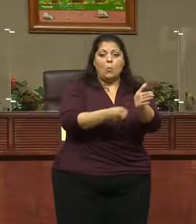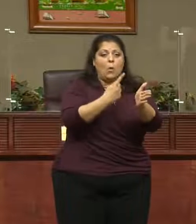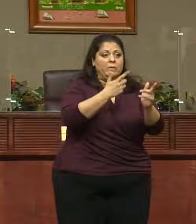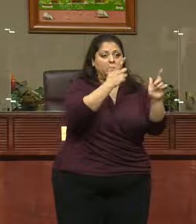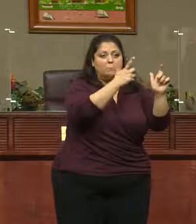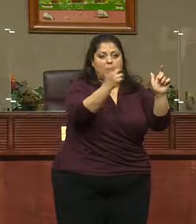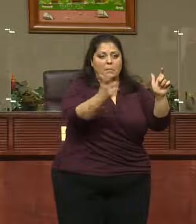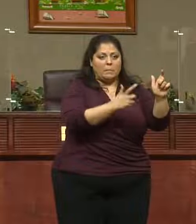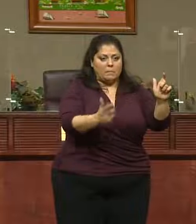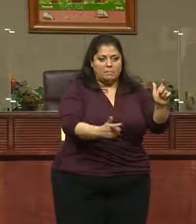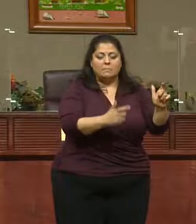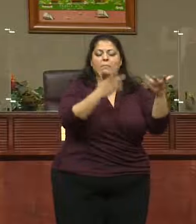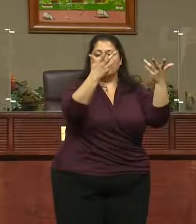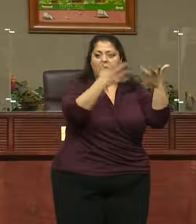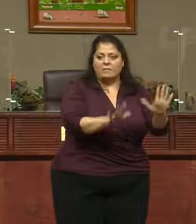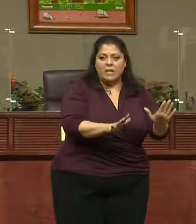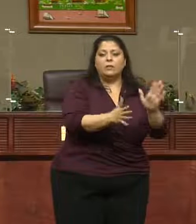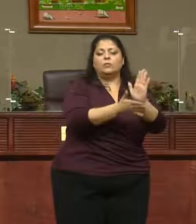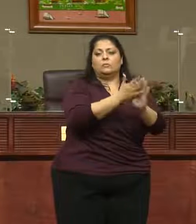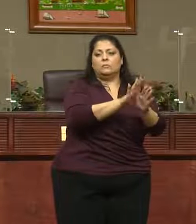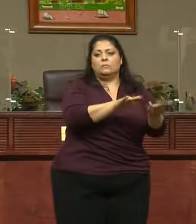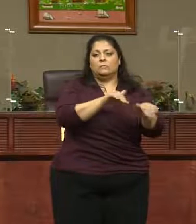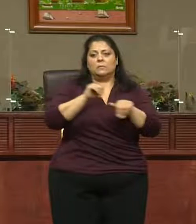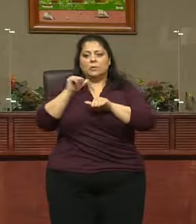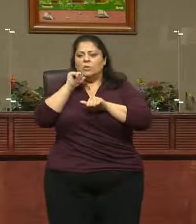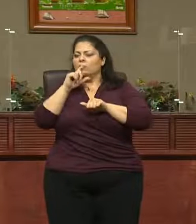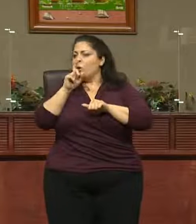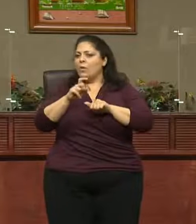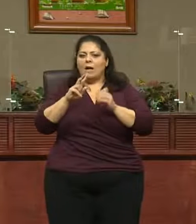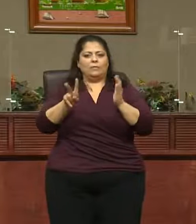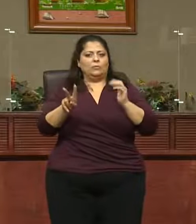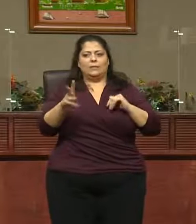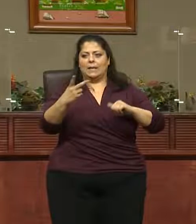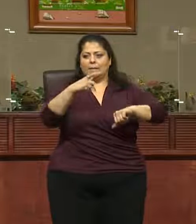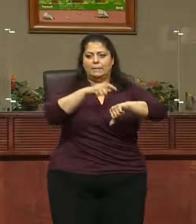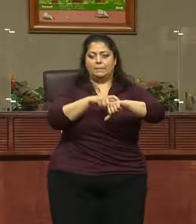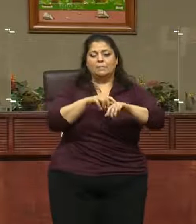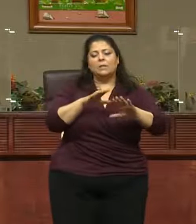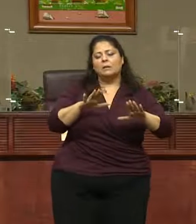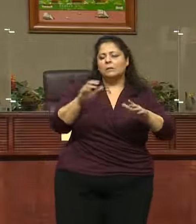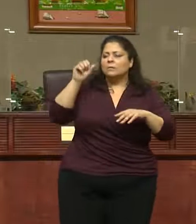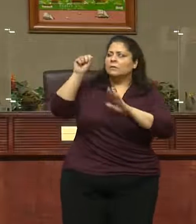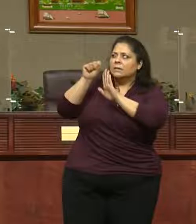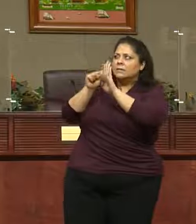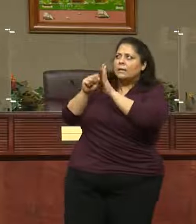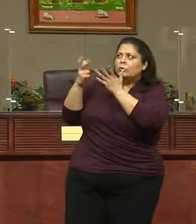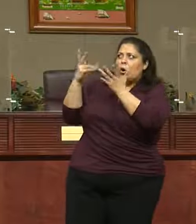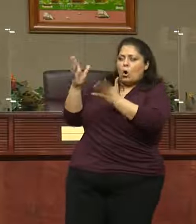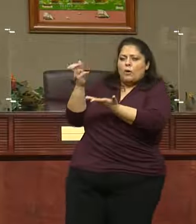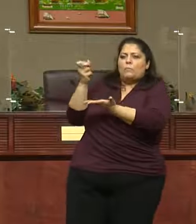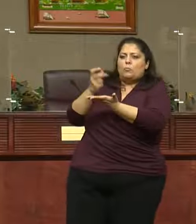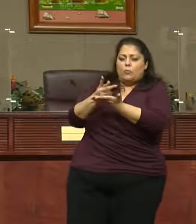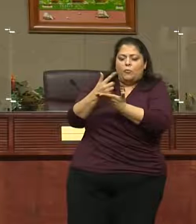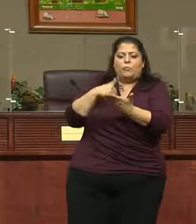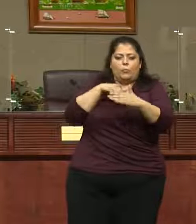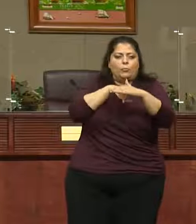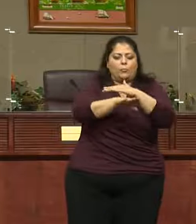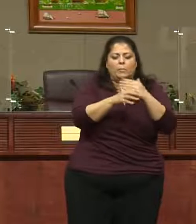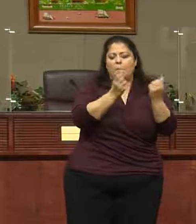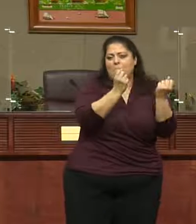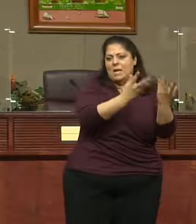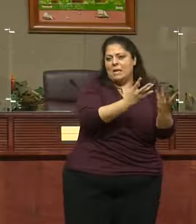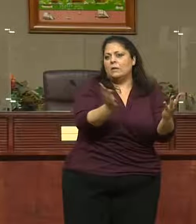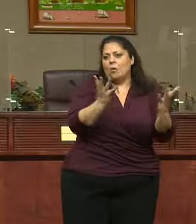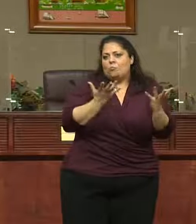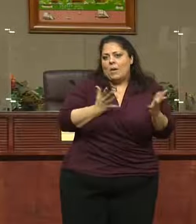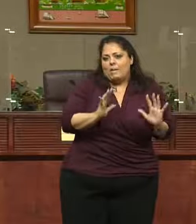leave, you don't have to come back. Although we have done many of those already, the state have done. But the type of populations